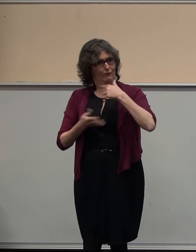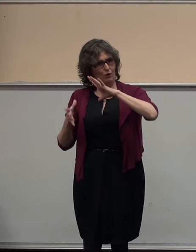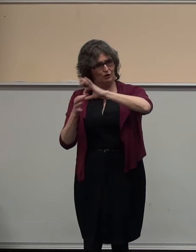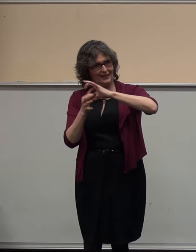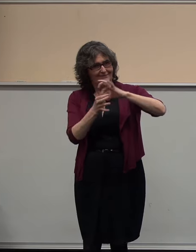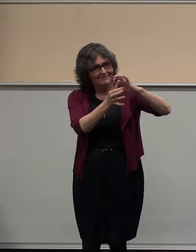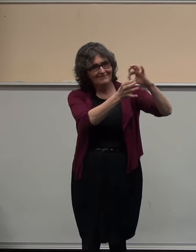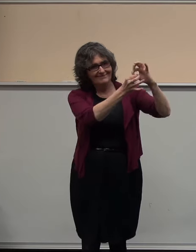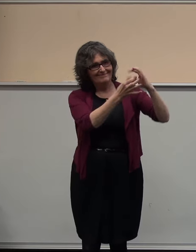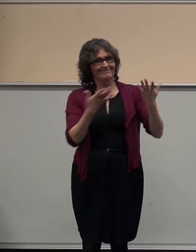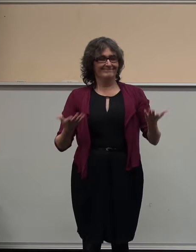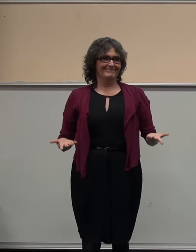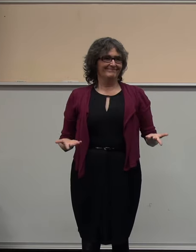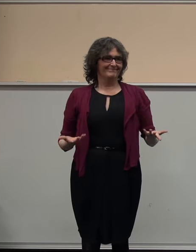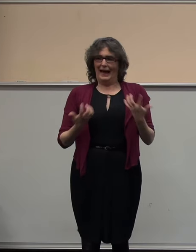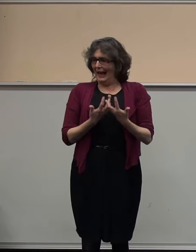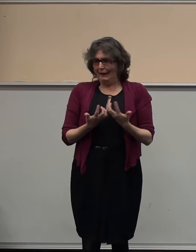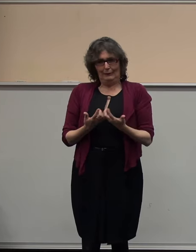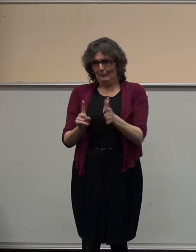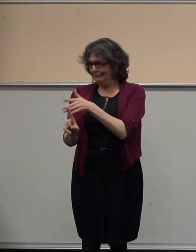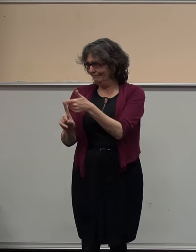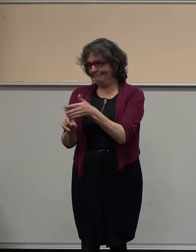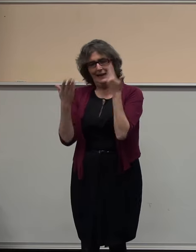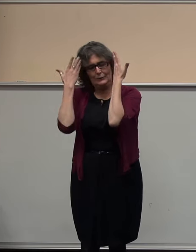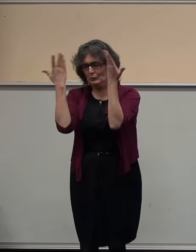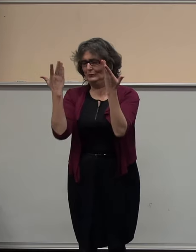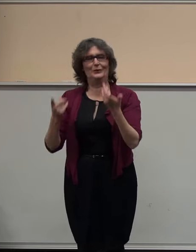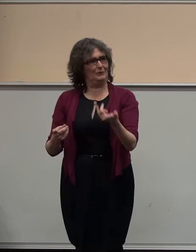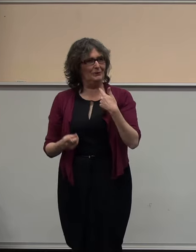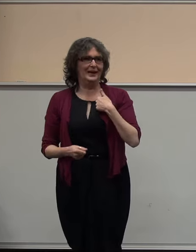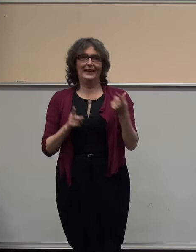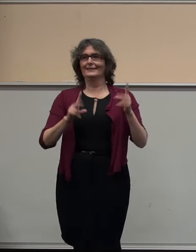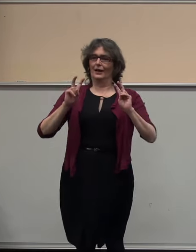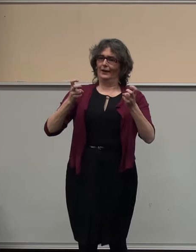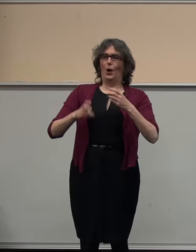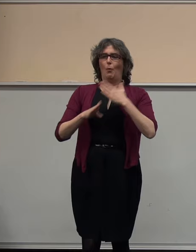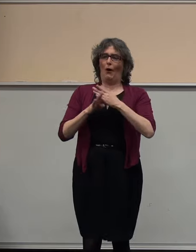know. We're working on it. When I know the answer.